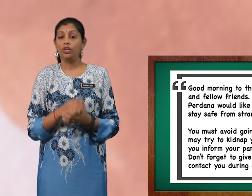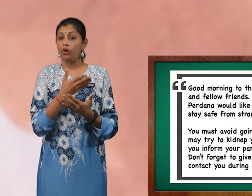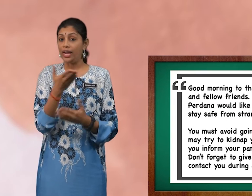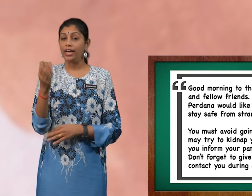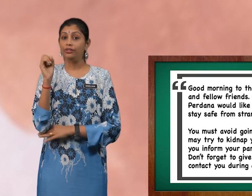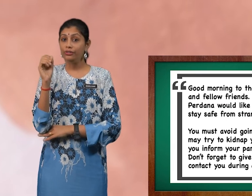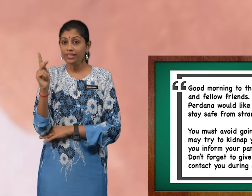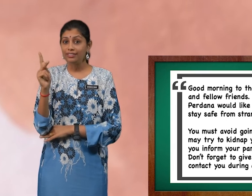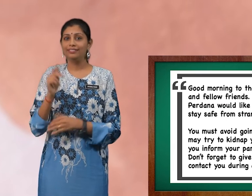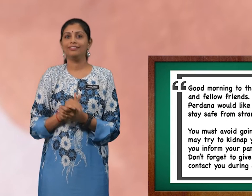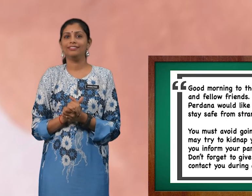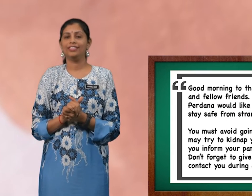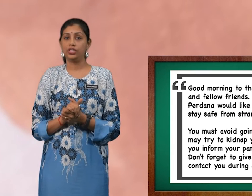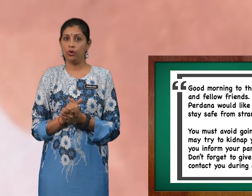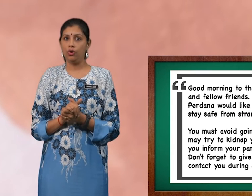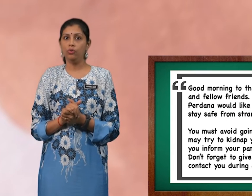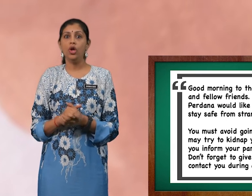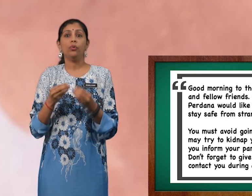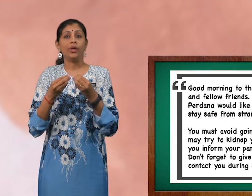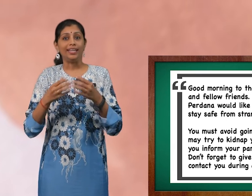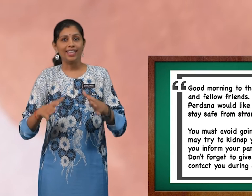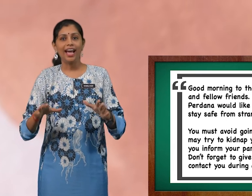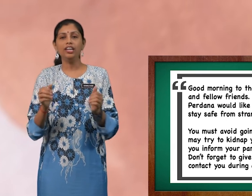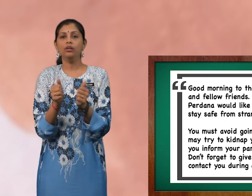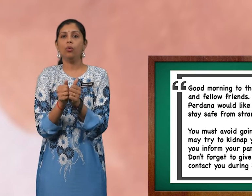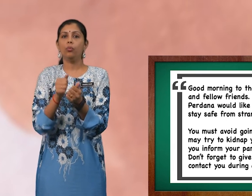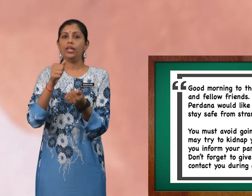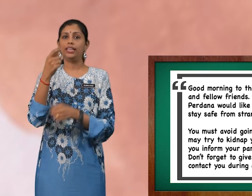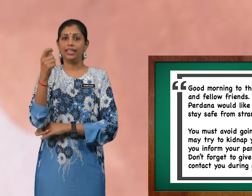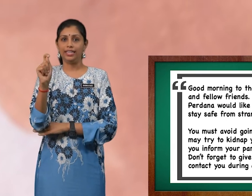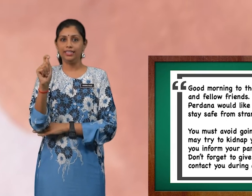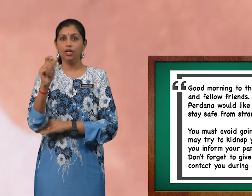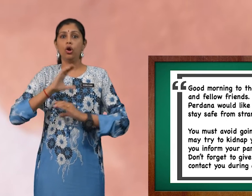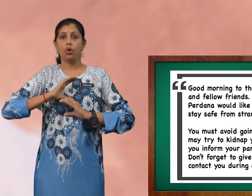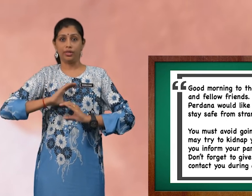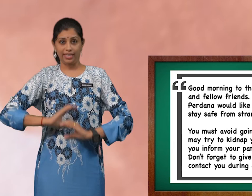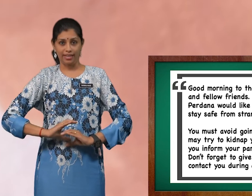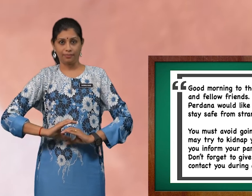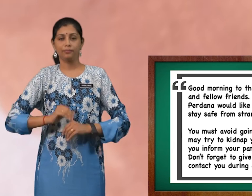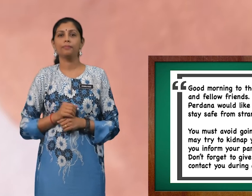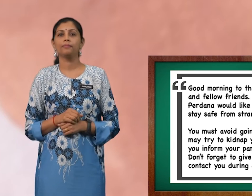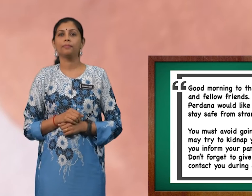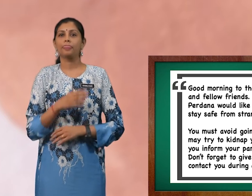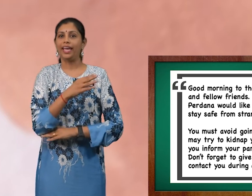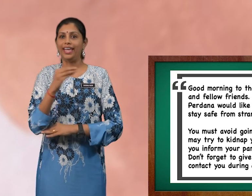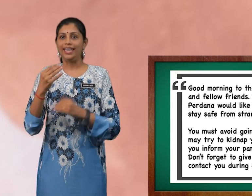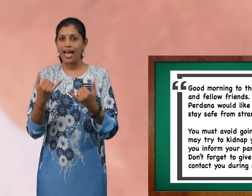Y'all are good. So, we are done with the content. And